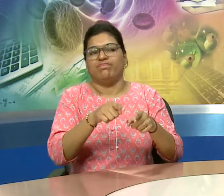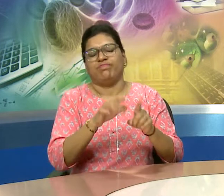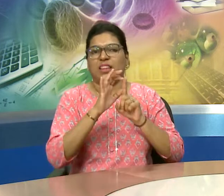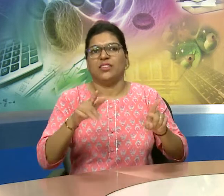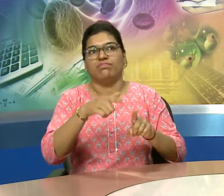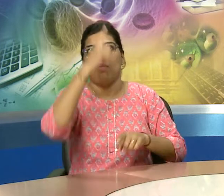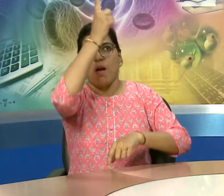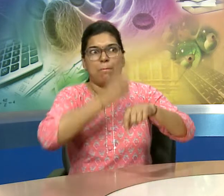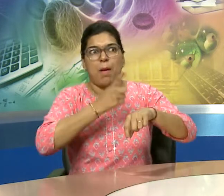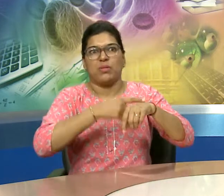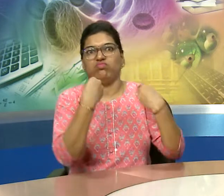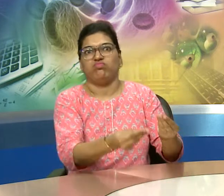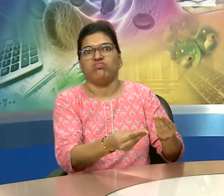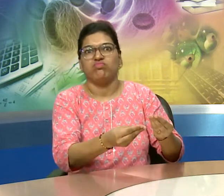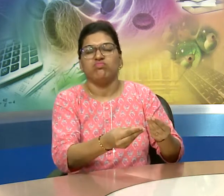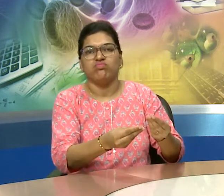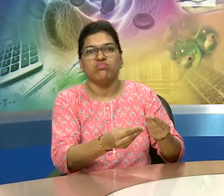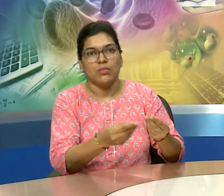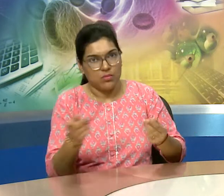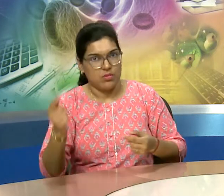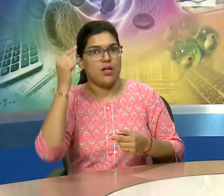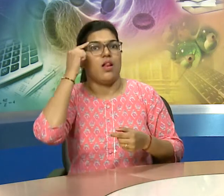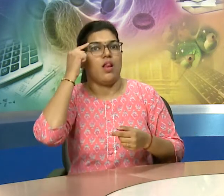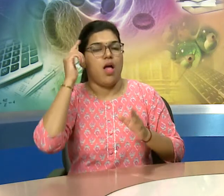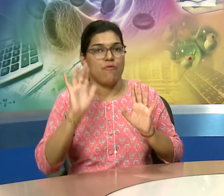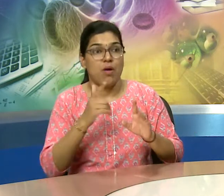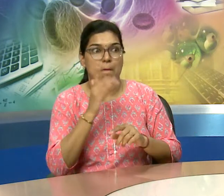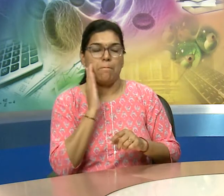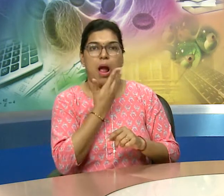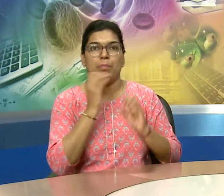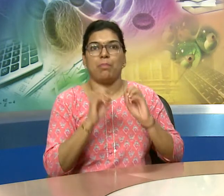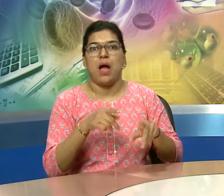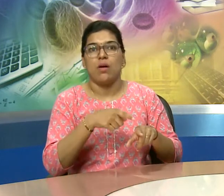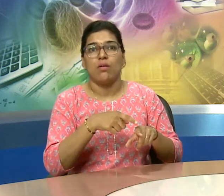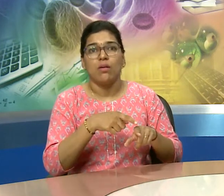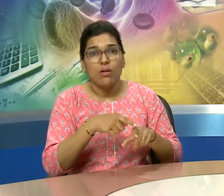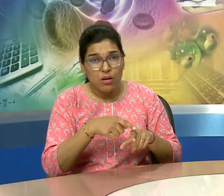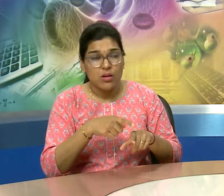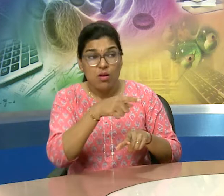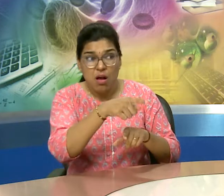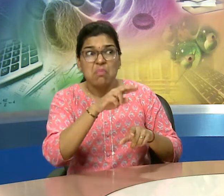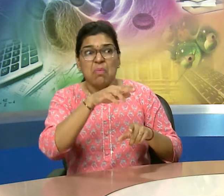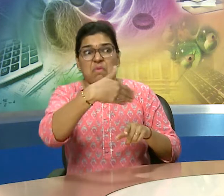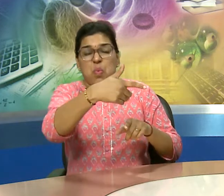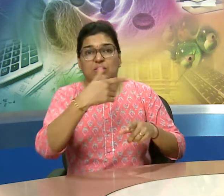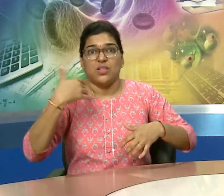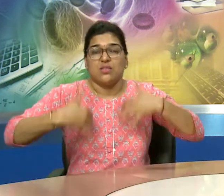because they were believing in the previous birth. So that is why this unreal word is used, and they